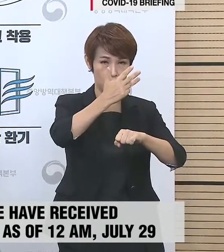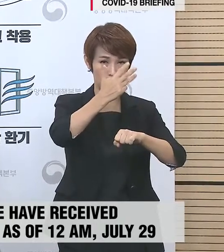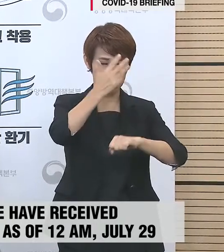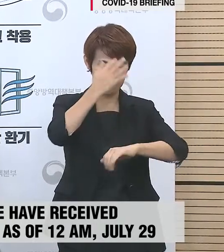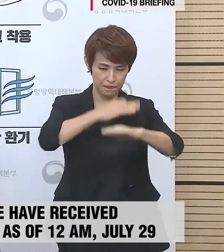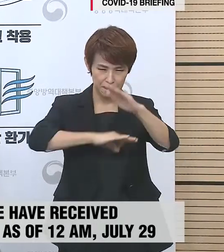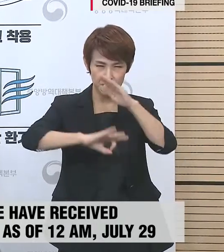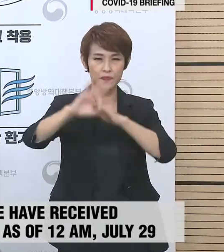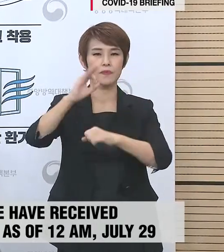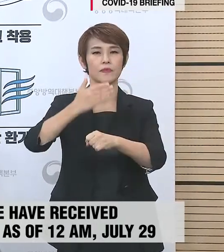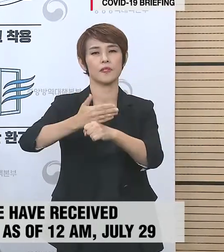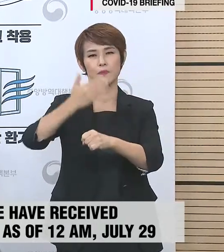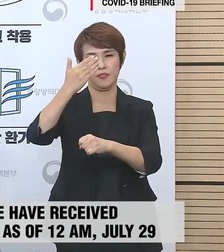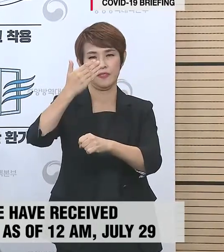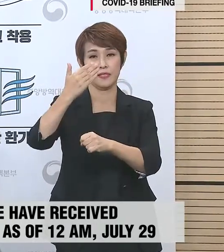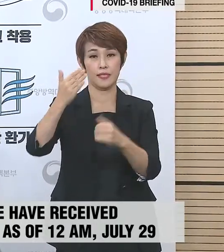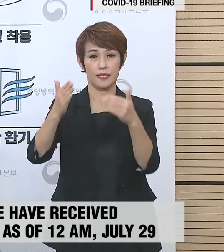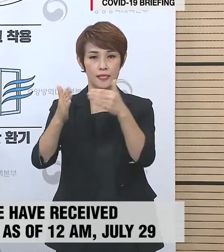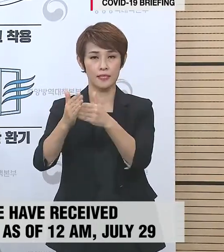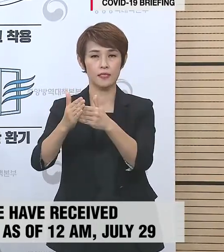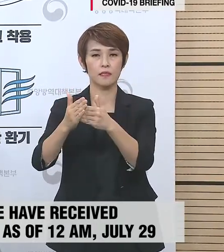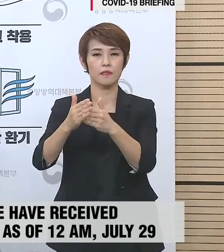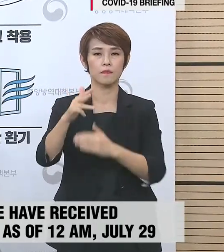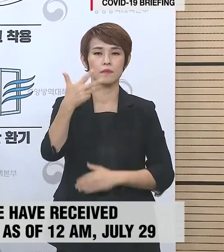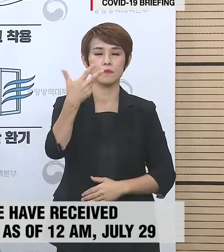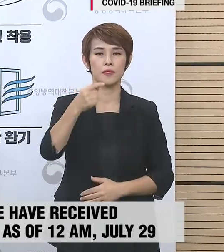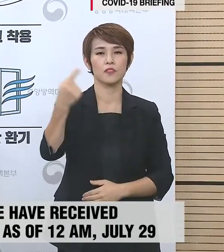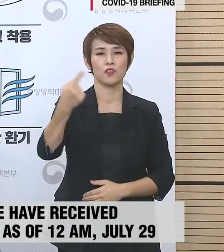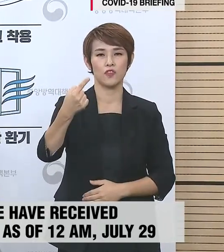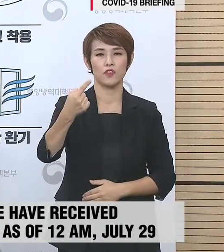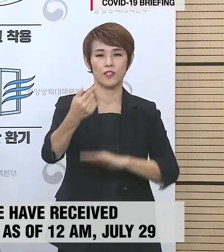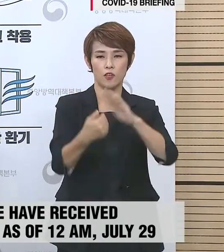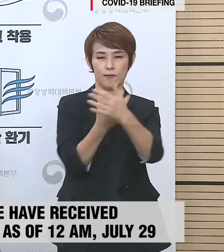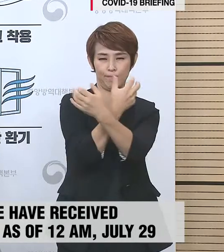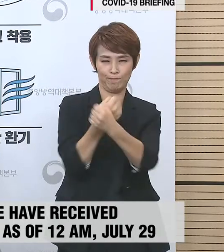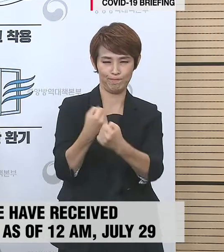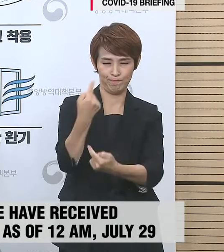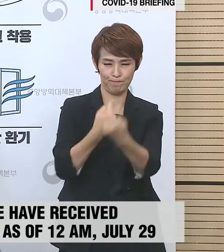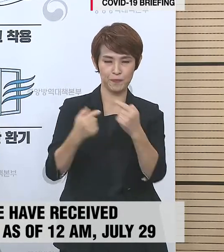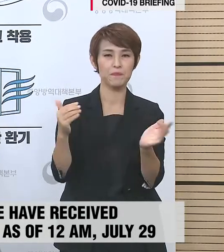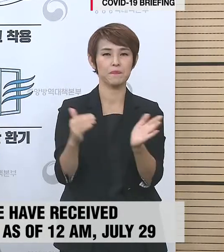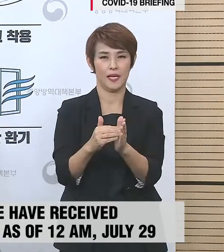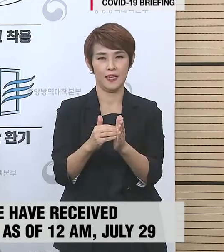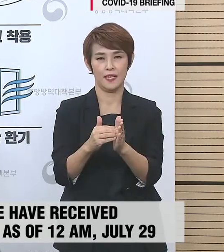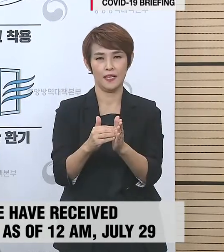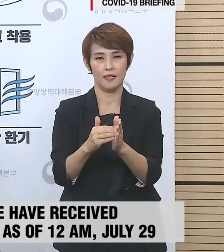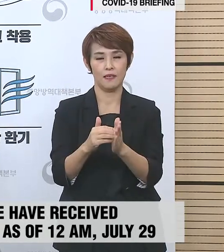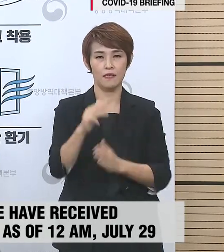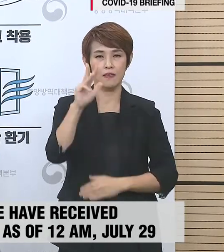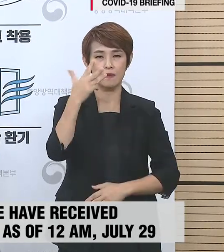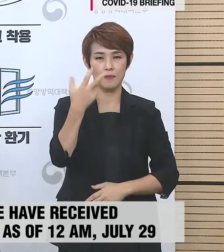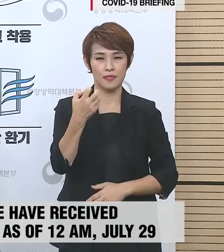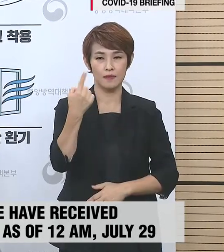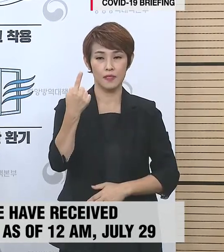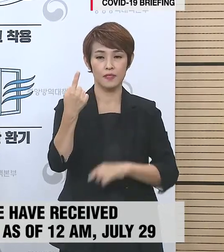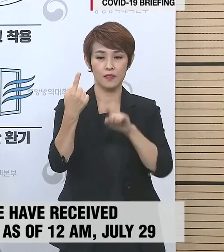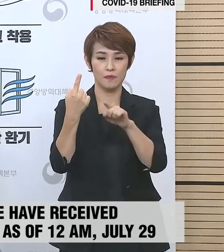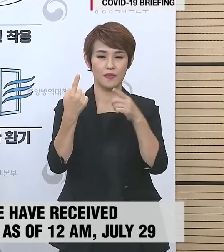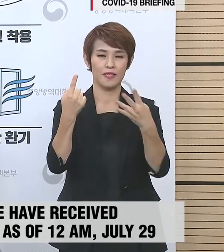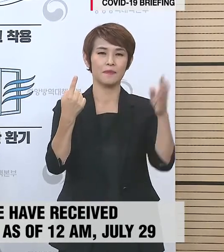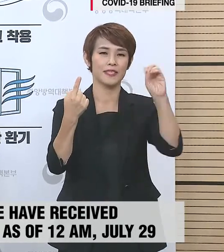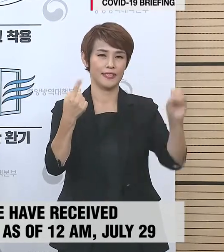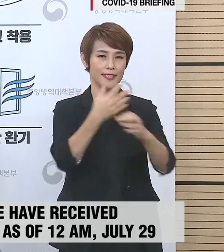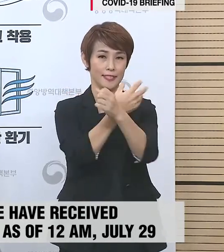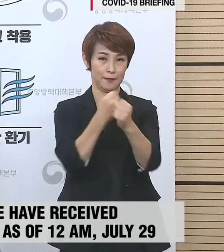have begun this process. And as of today midnight, today or early morning, we have